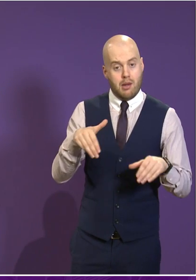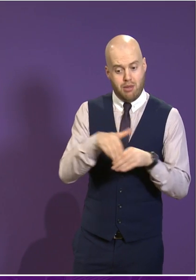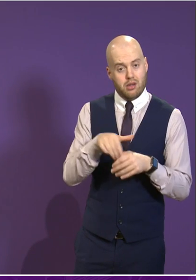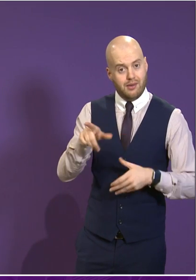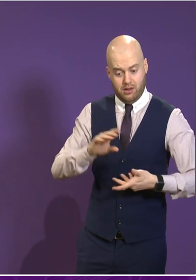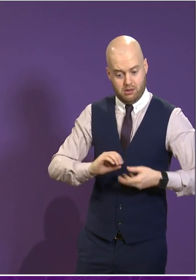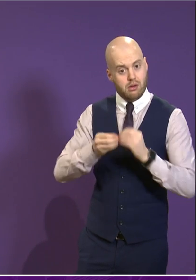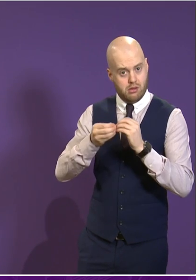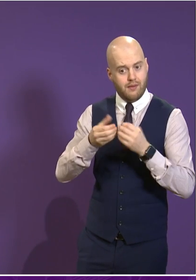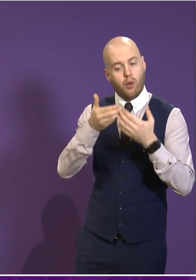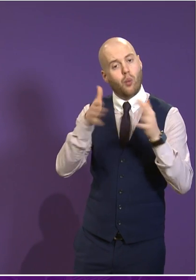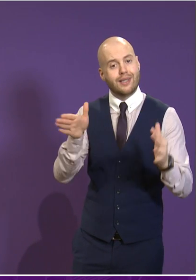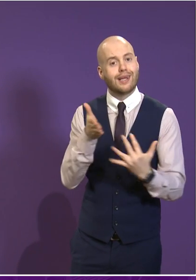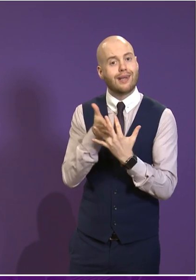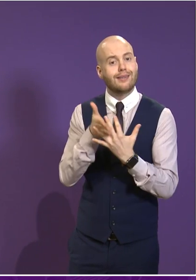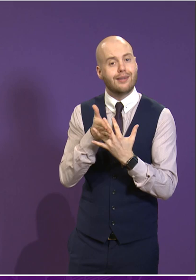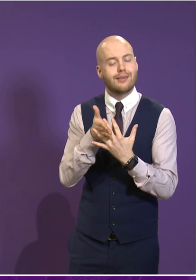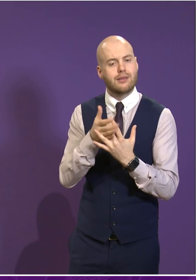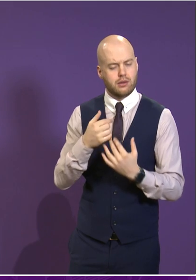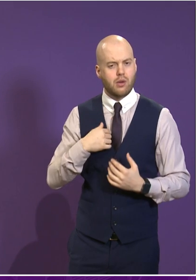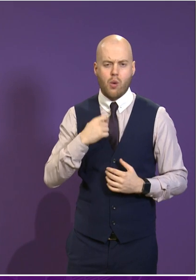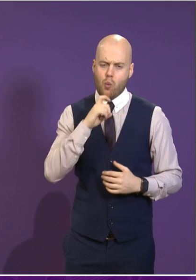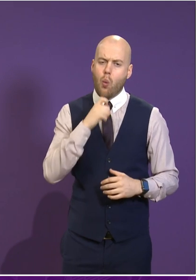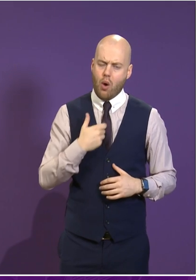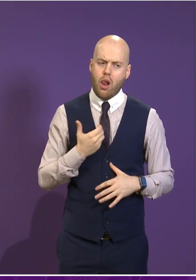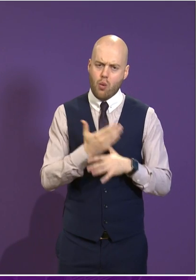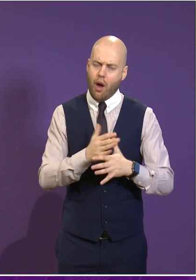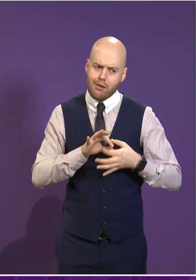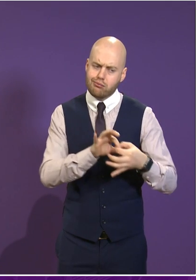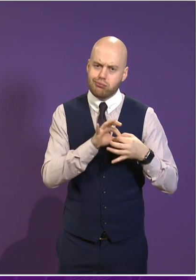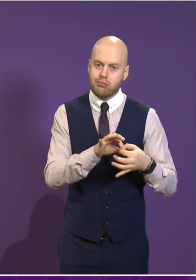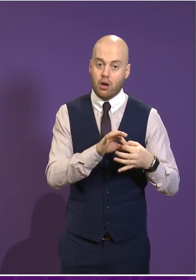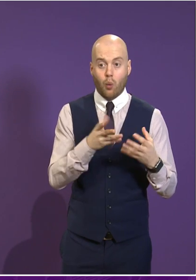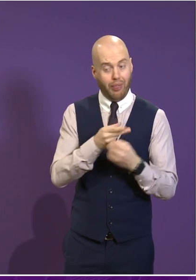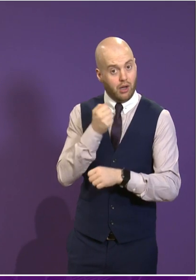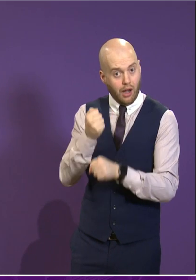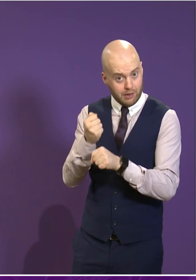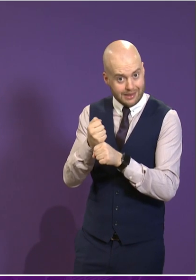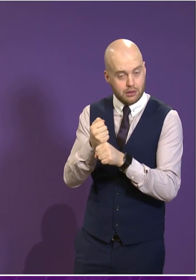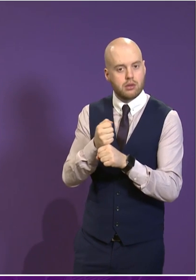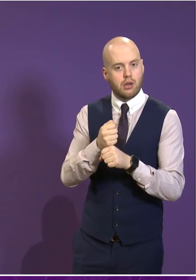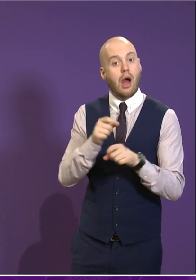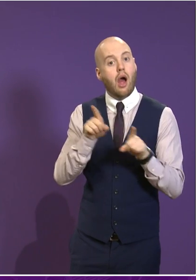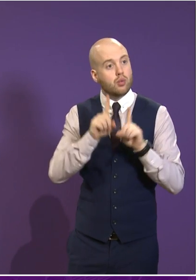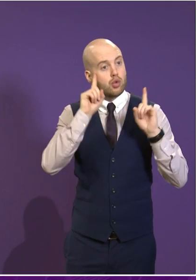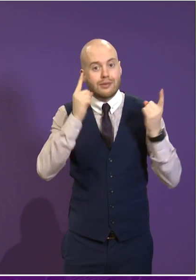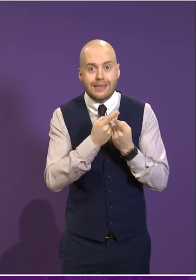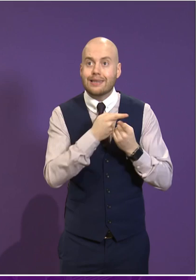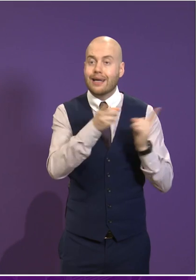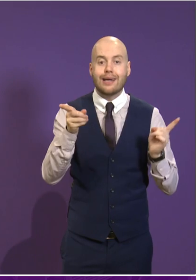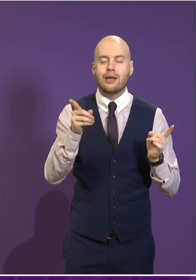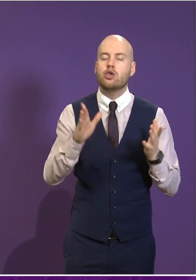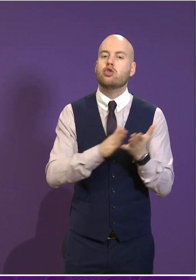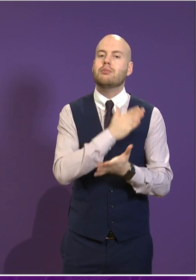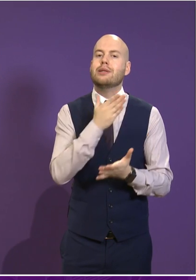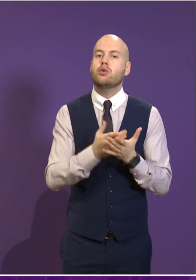work, we will be working, and the government will be working with institutions to make sure that contextualised admissions becomes